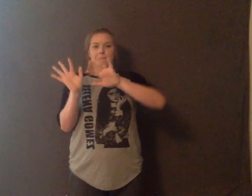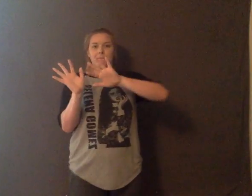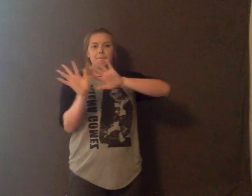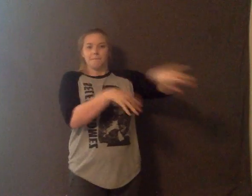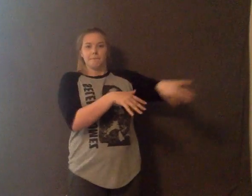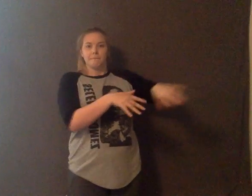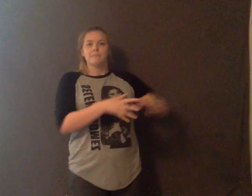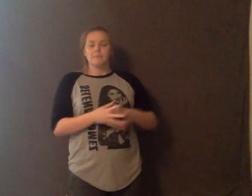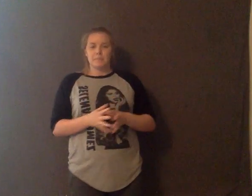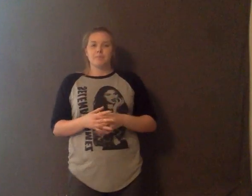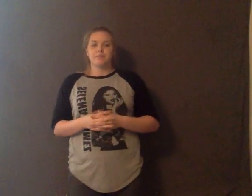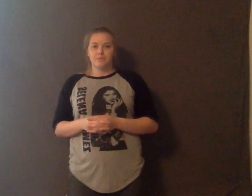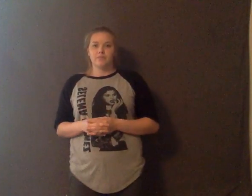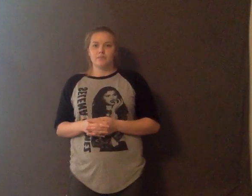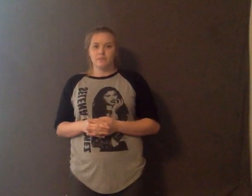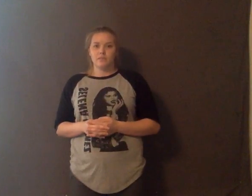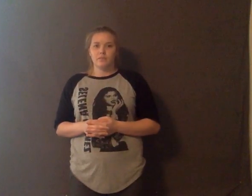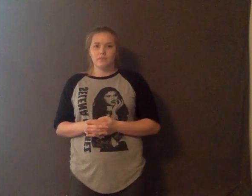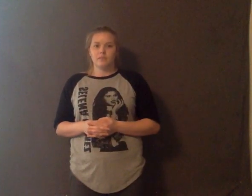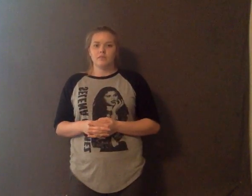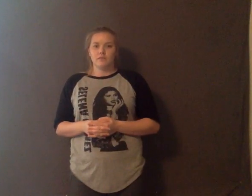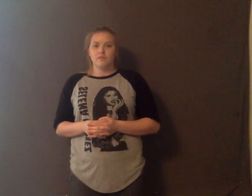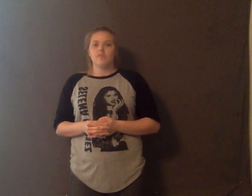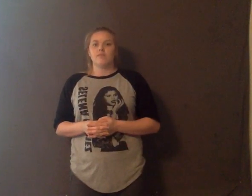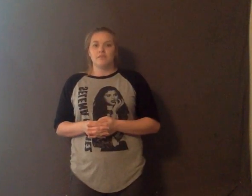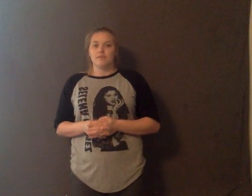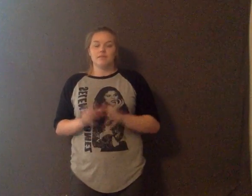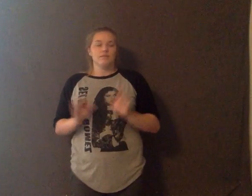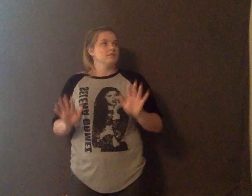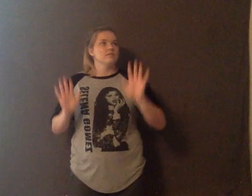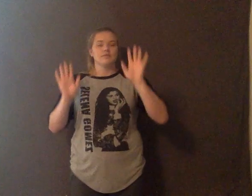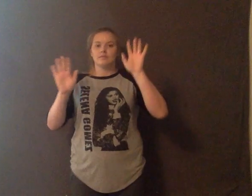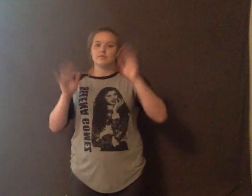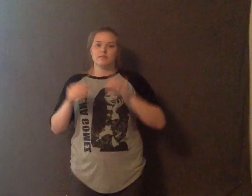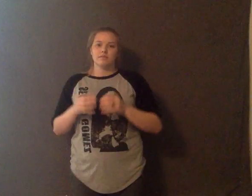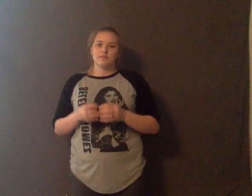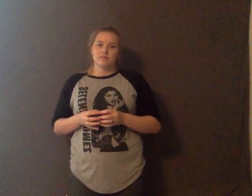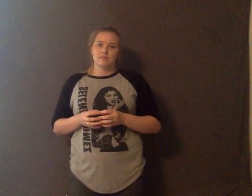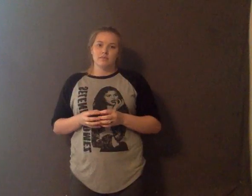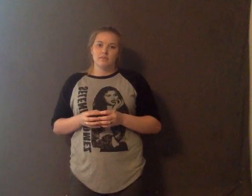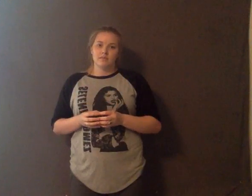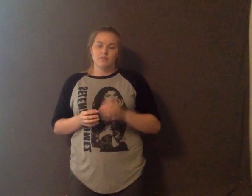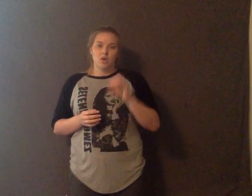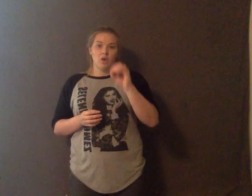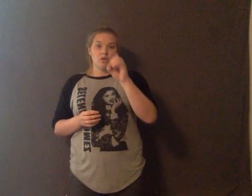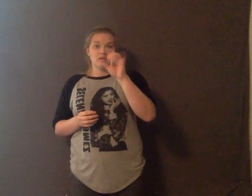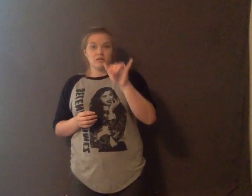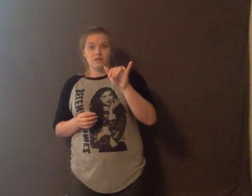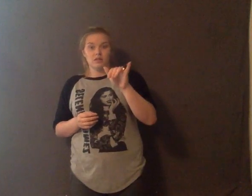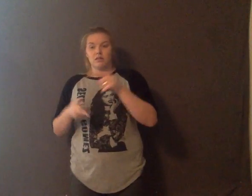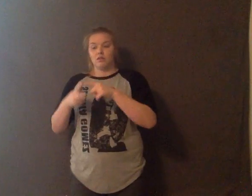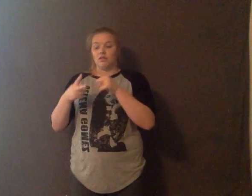all. And it's just incredible. I was taking Oxy and Advil, and I was